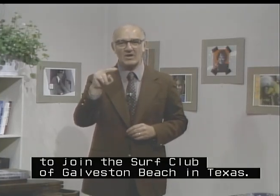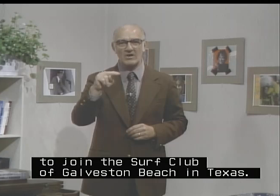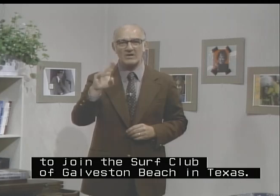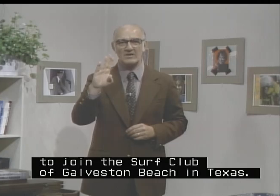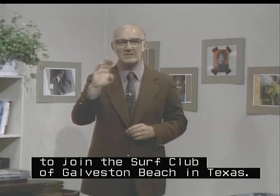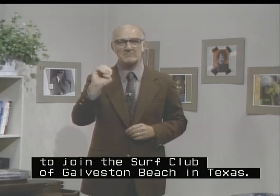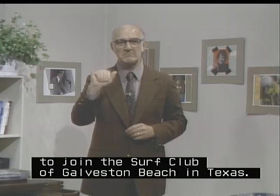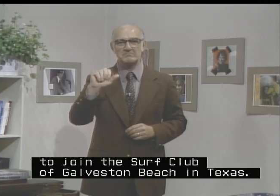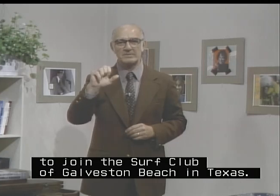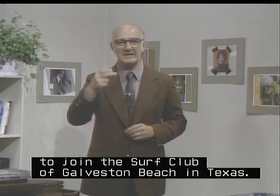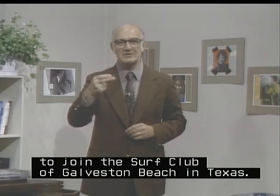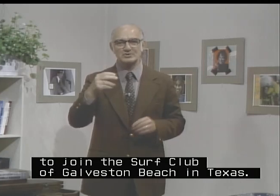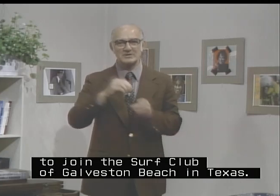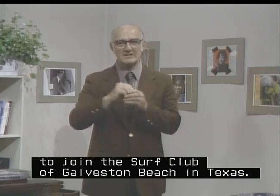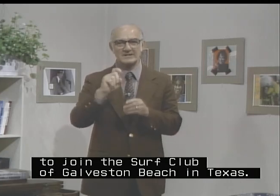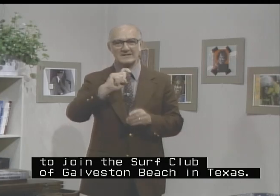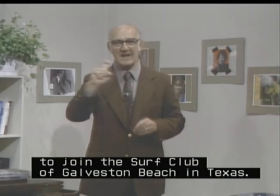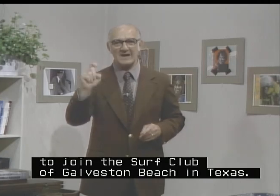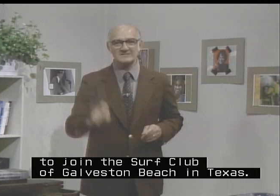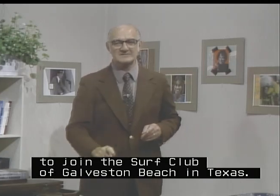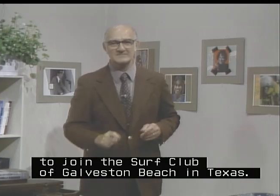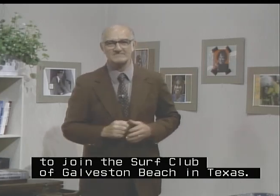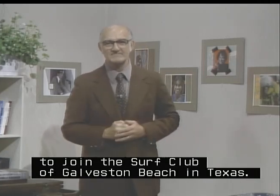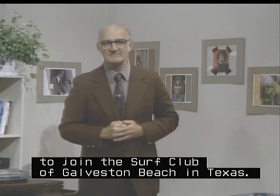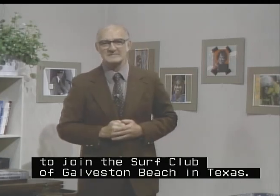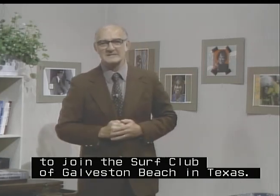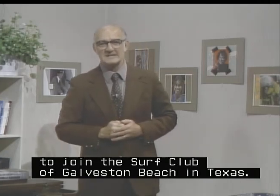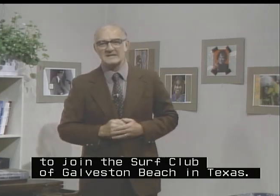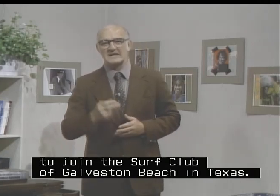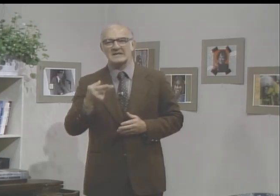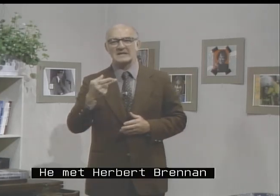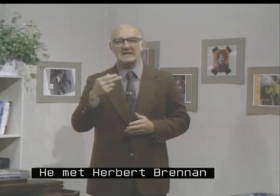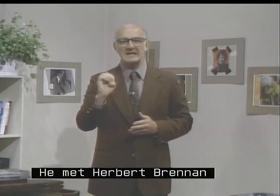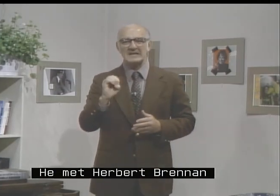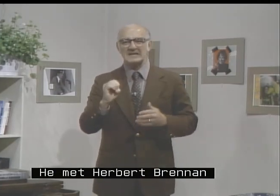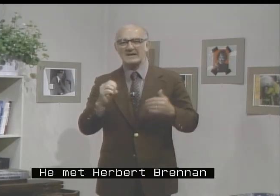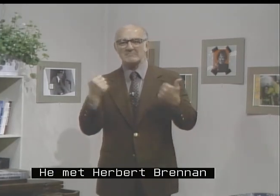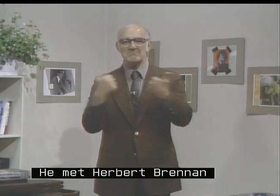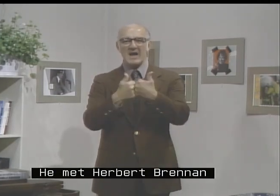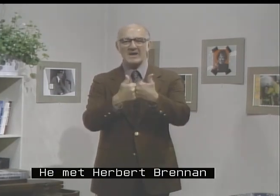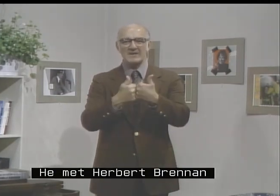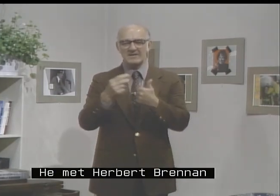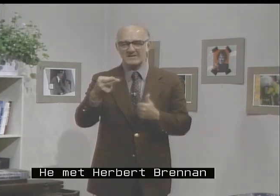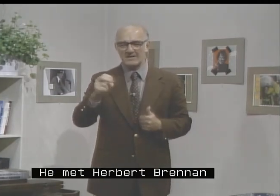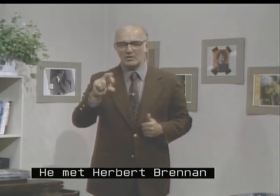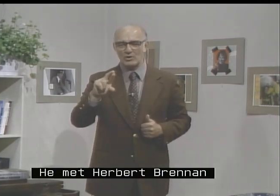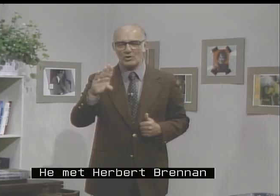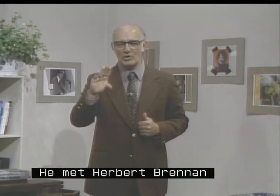Galveston Beach in Texas. He met